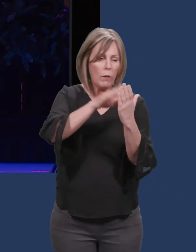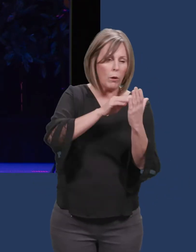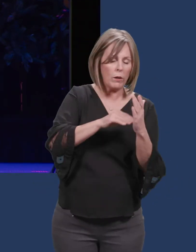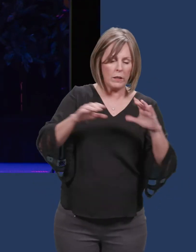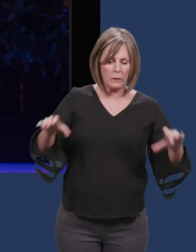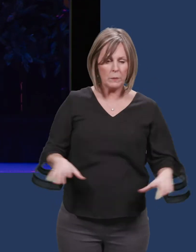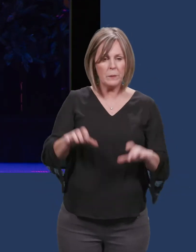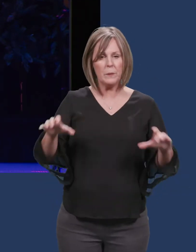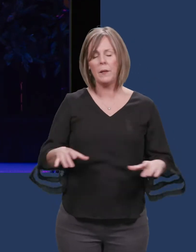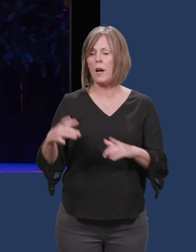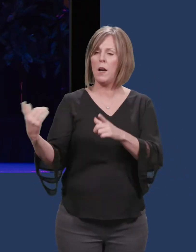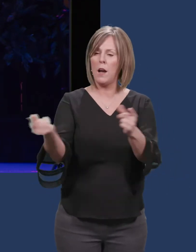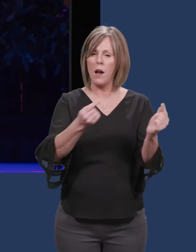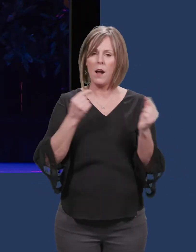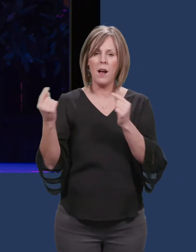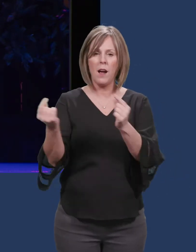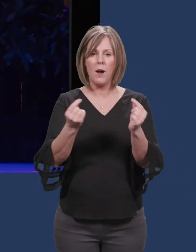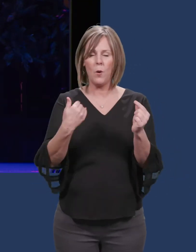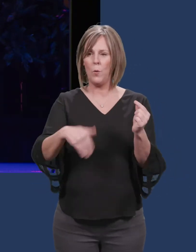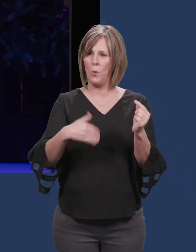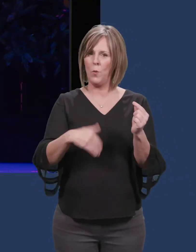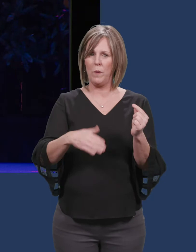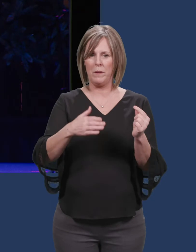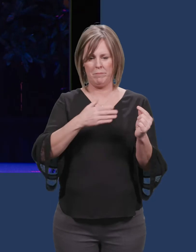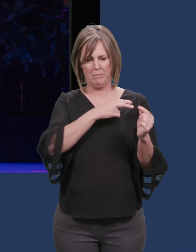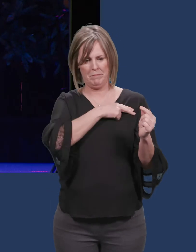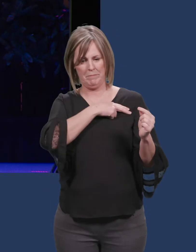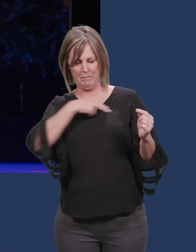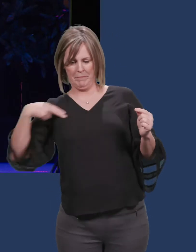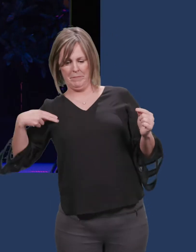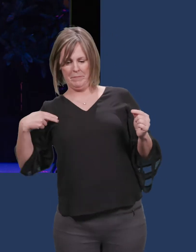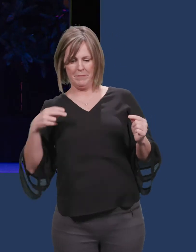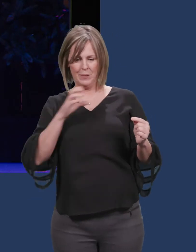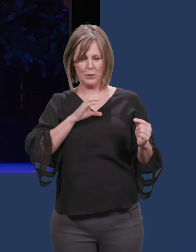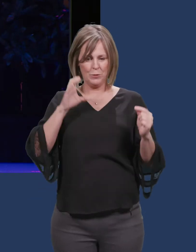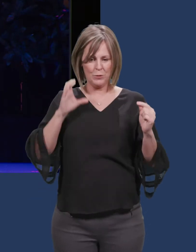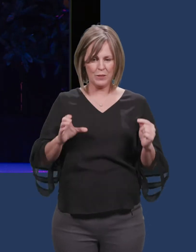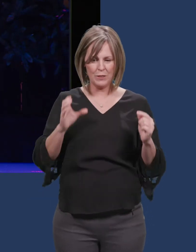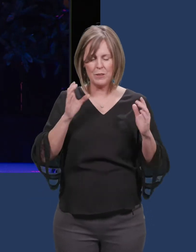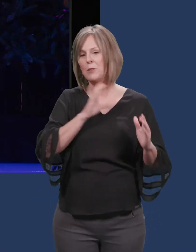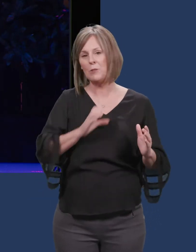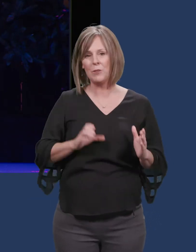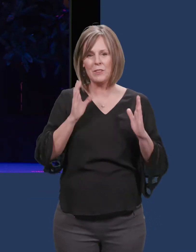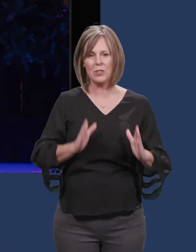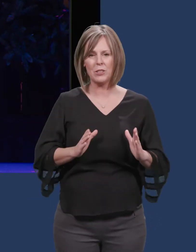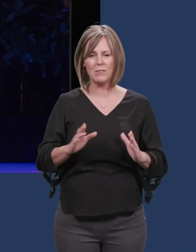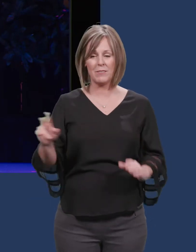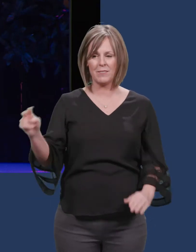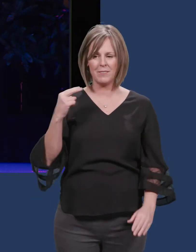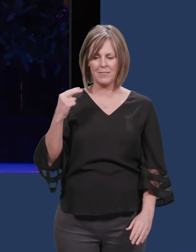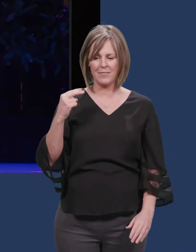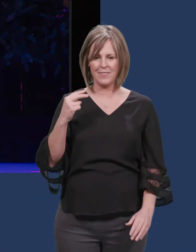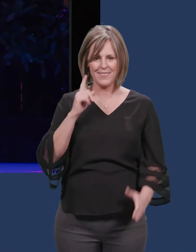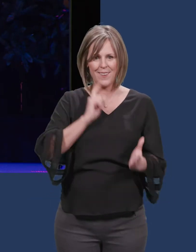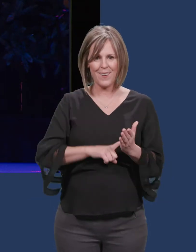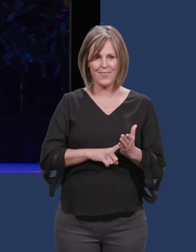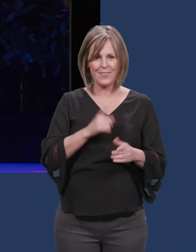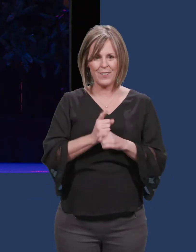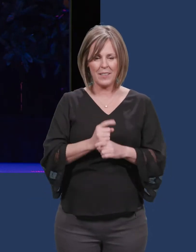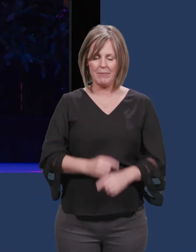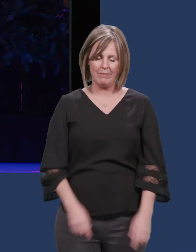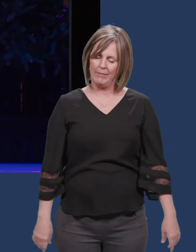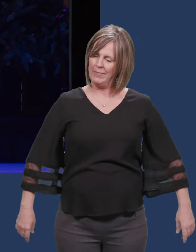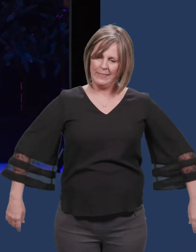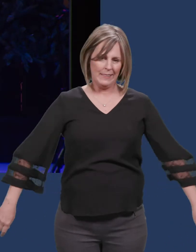boy, I must have been a really mature Christian. Not so much. Because while I was doing all that learning and